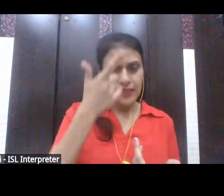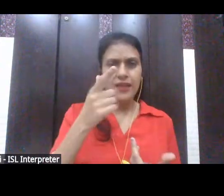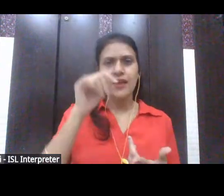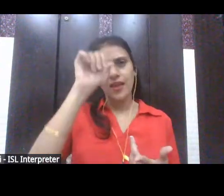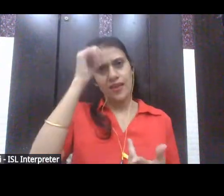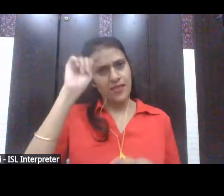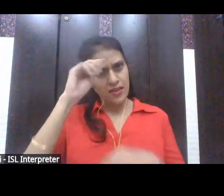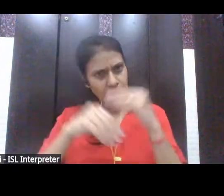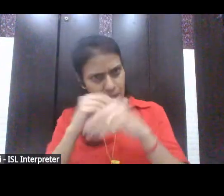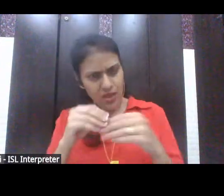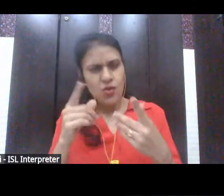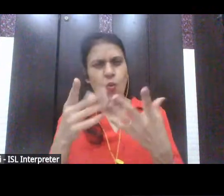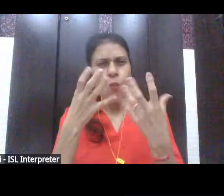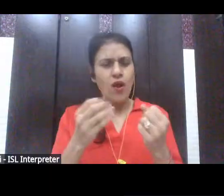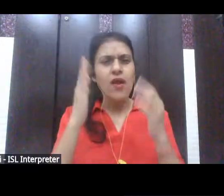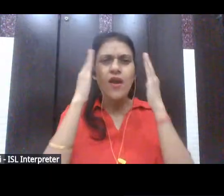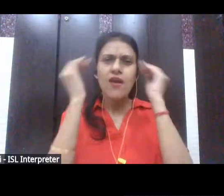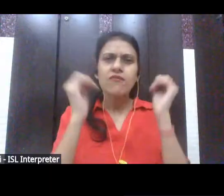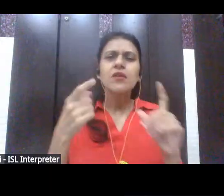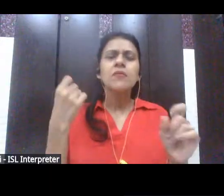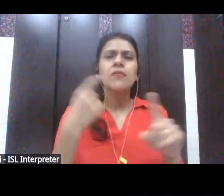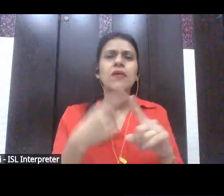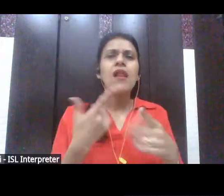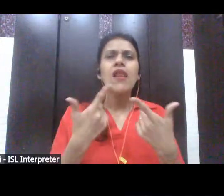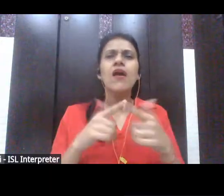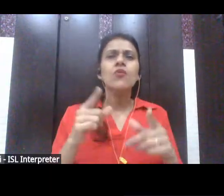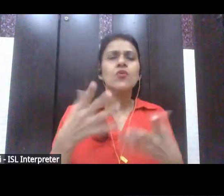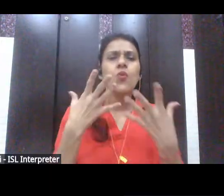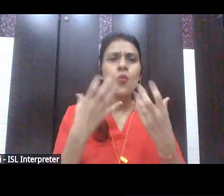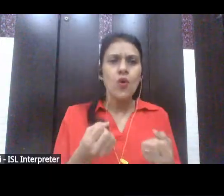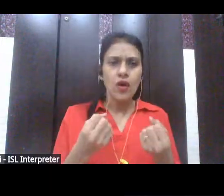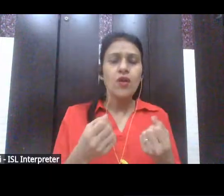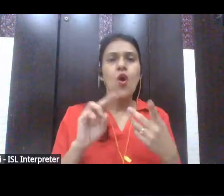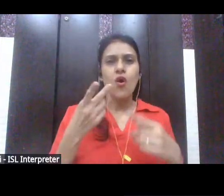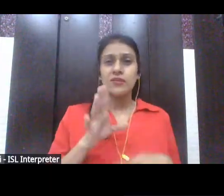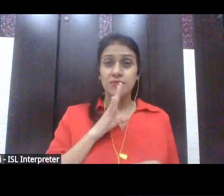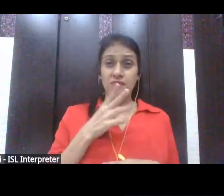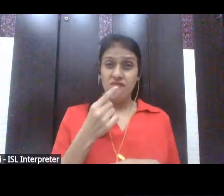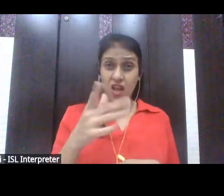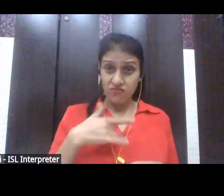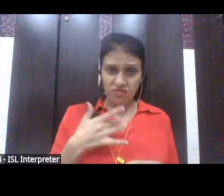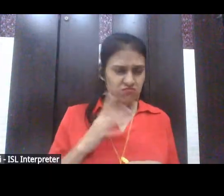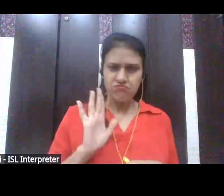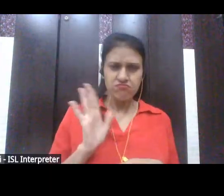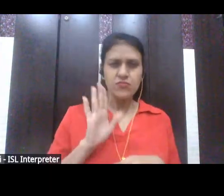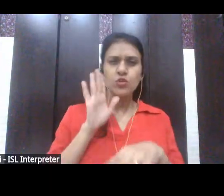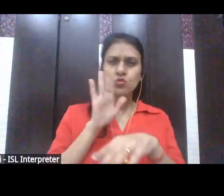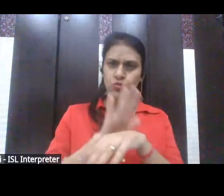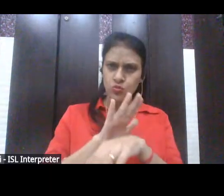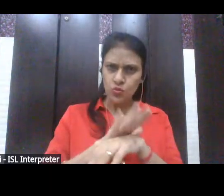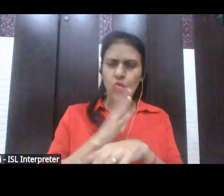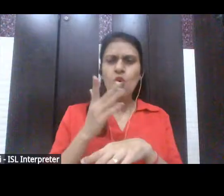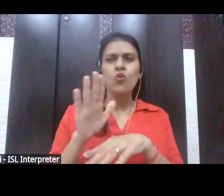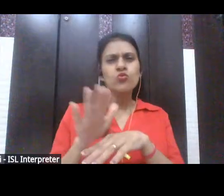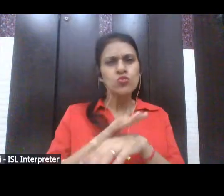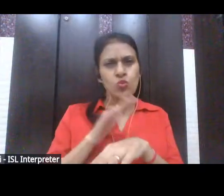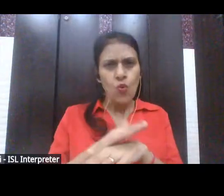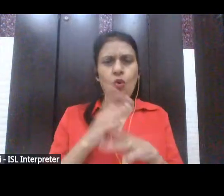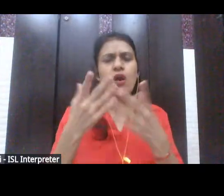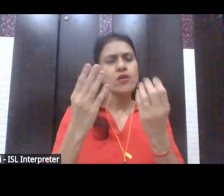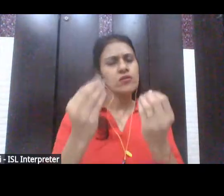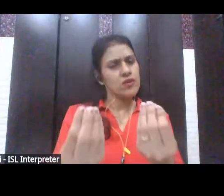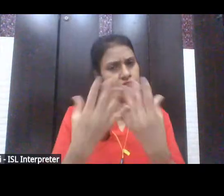in the chat. Or if you would want us to work around the pace a little bit, then please do mention that as